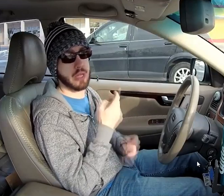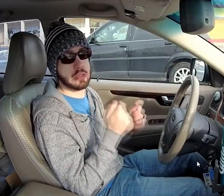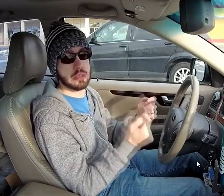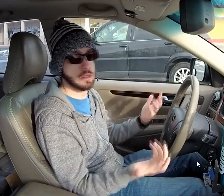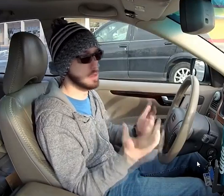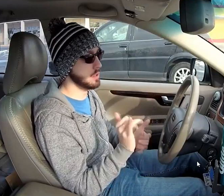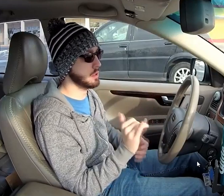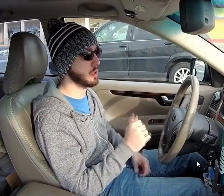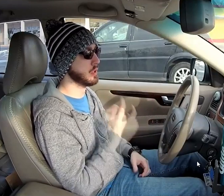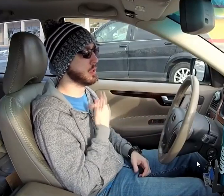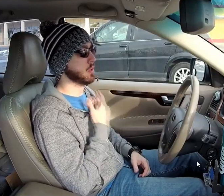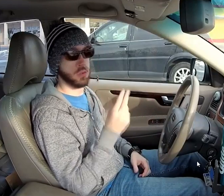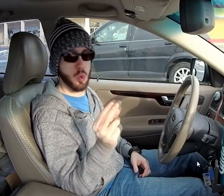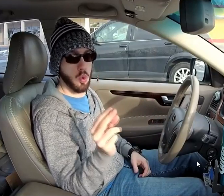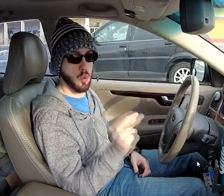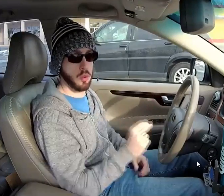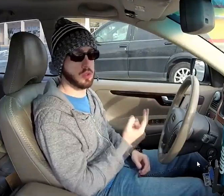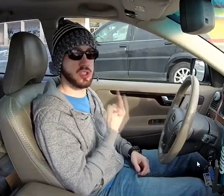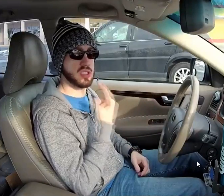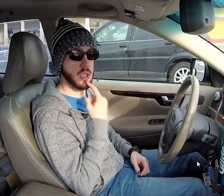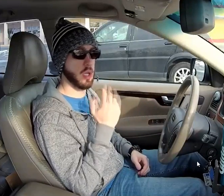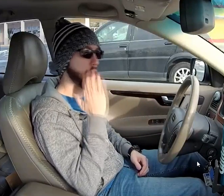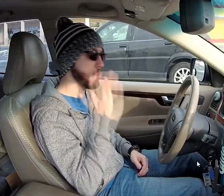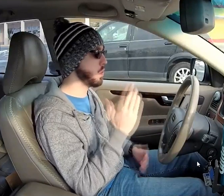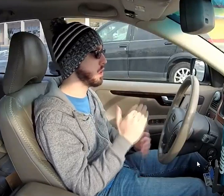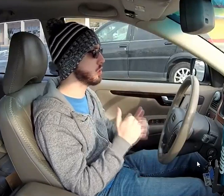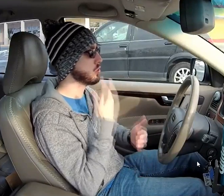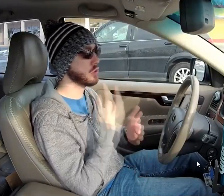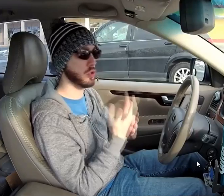If a cop pulls you over for speeding, you can always say sorry.